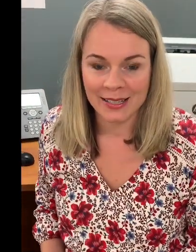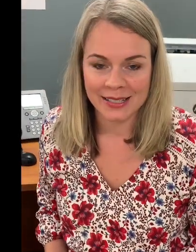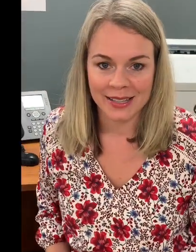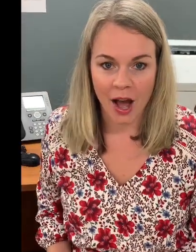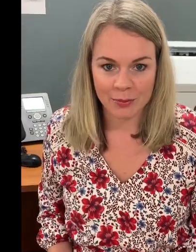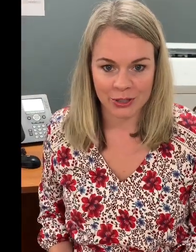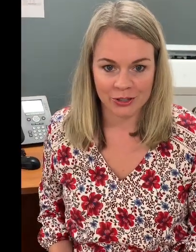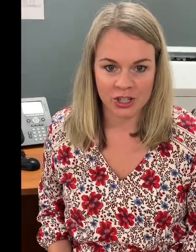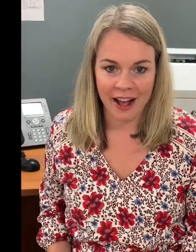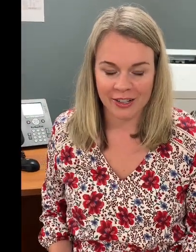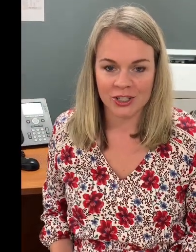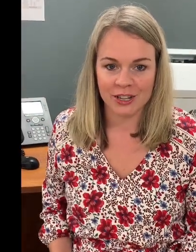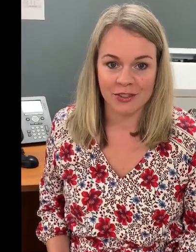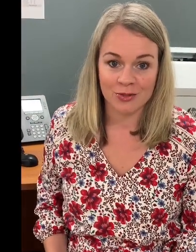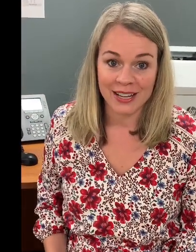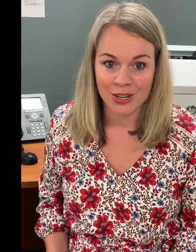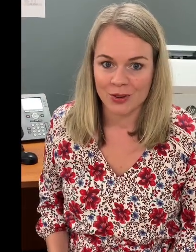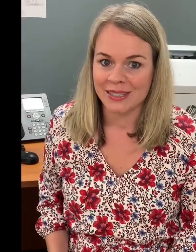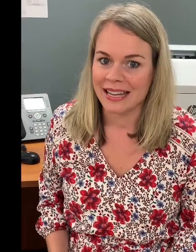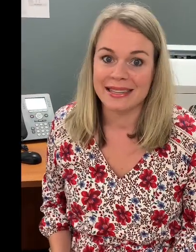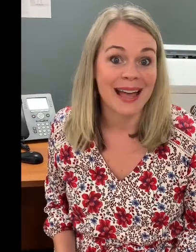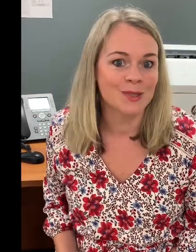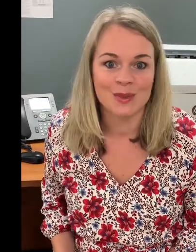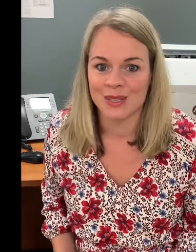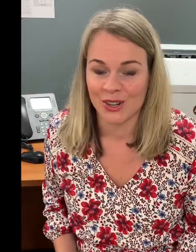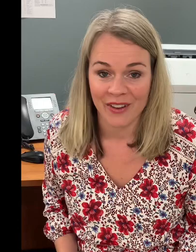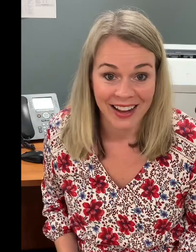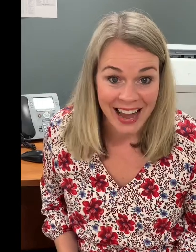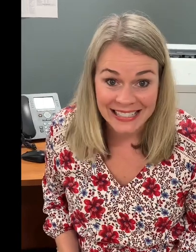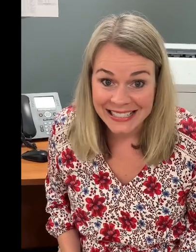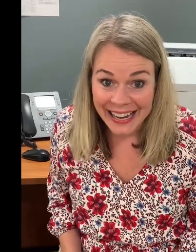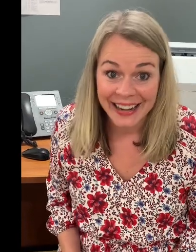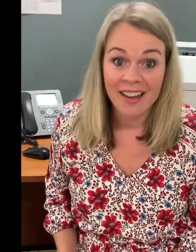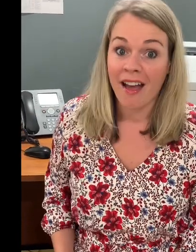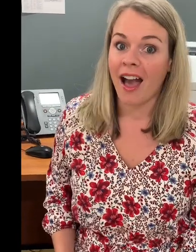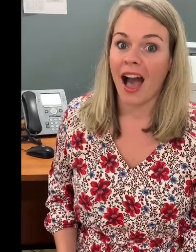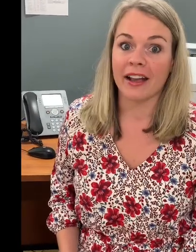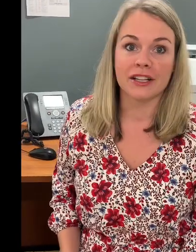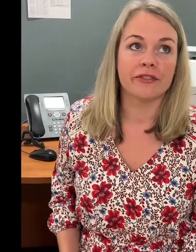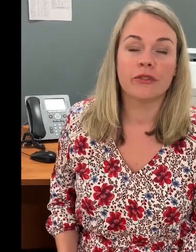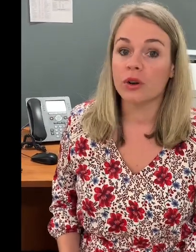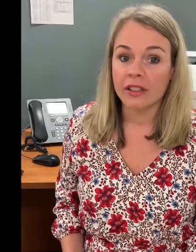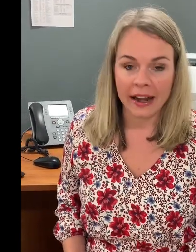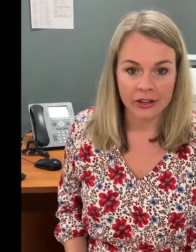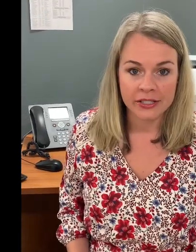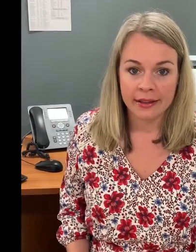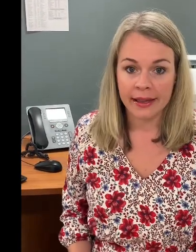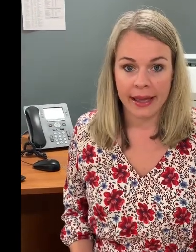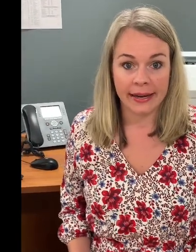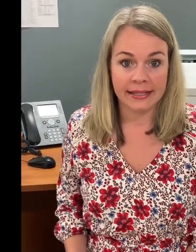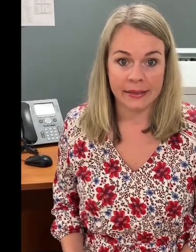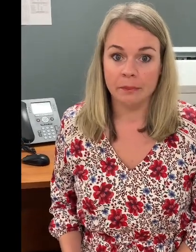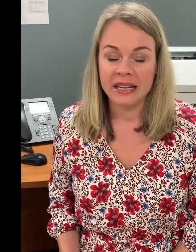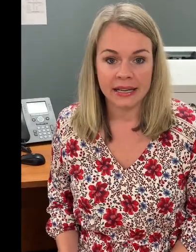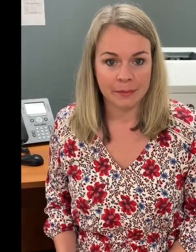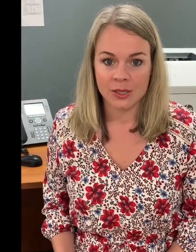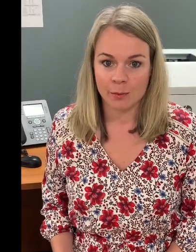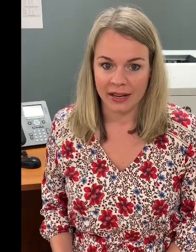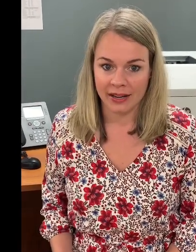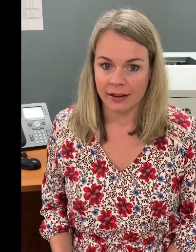the optional challenge? And if you did, you can say, yes, Mrs. Novak, I did. I got to 4 letters and I did medium speed. I'm